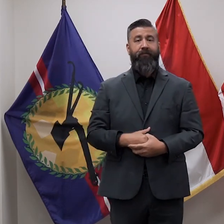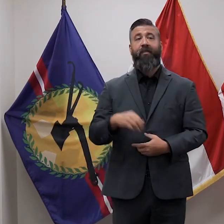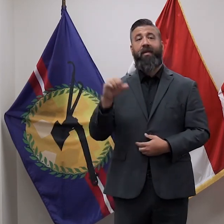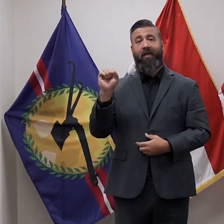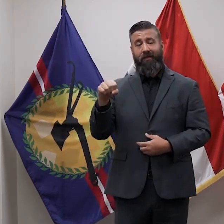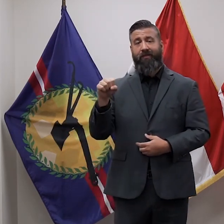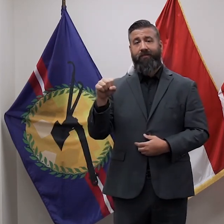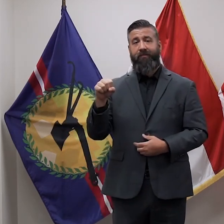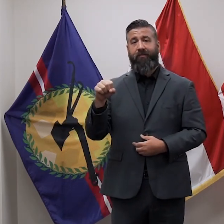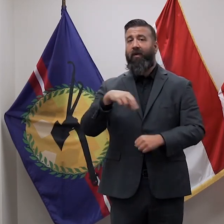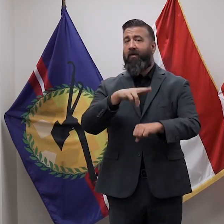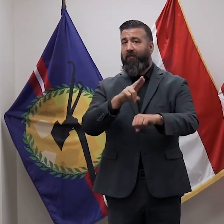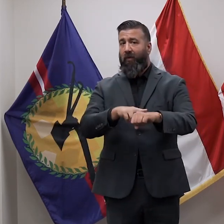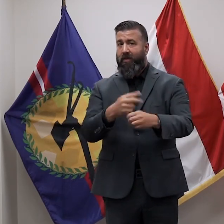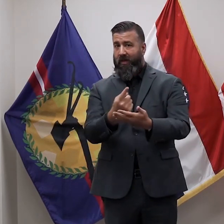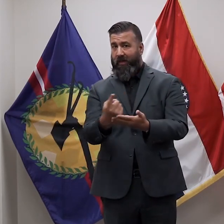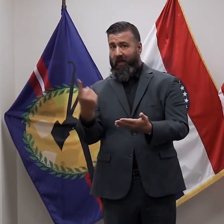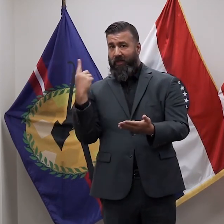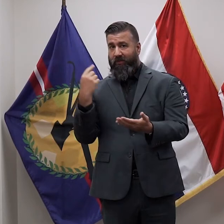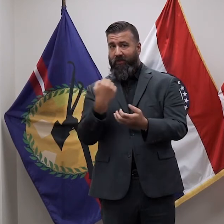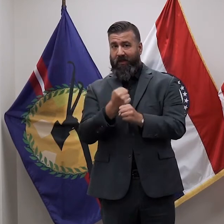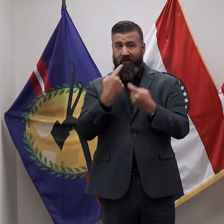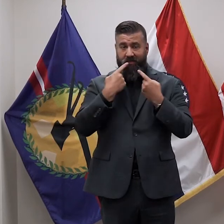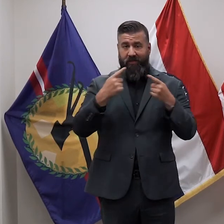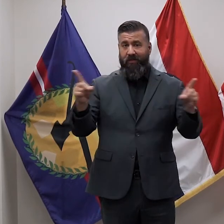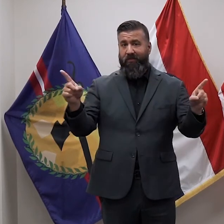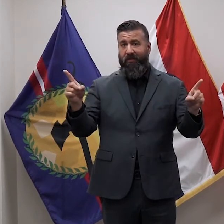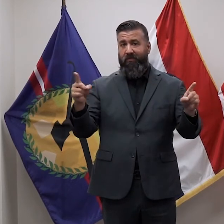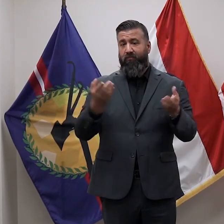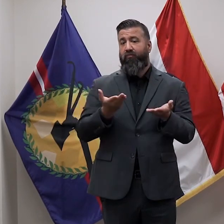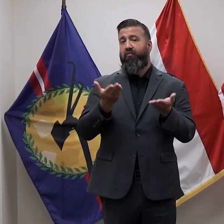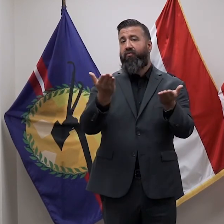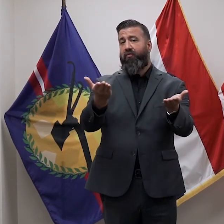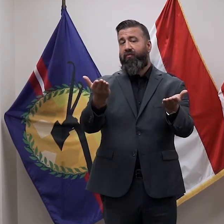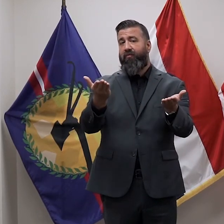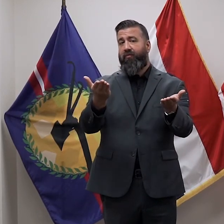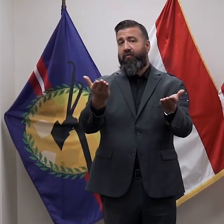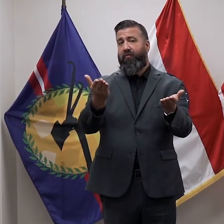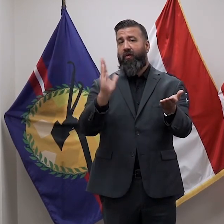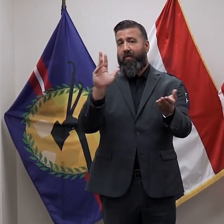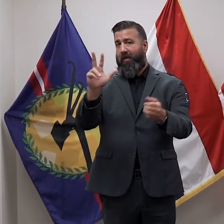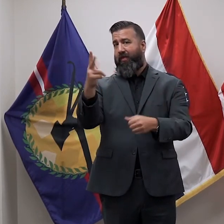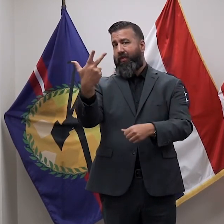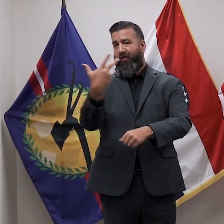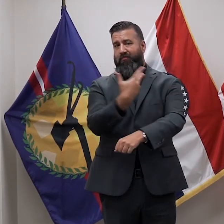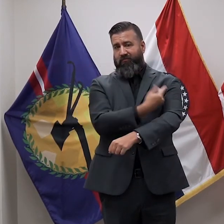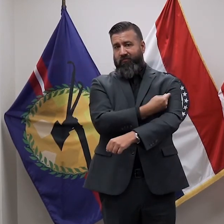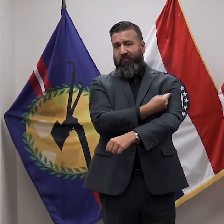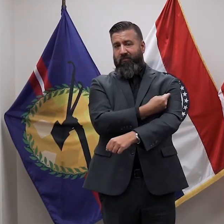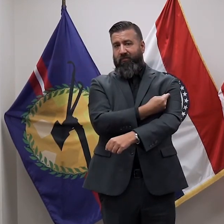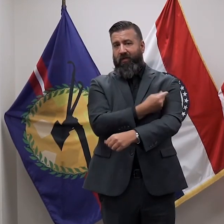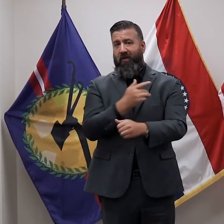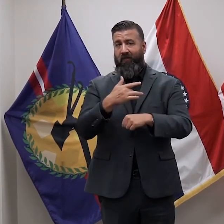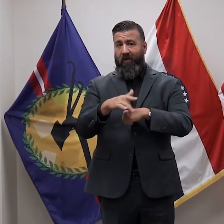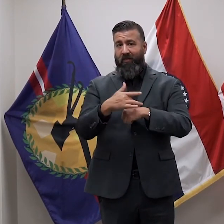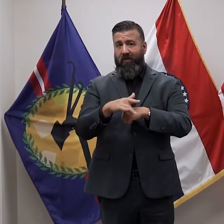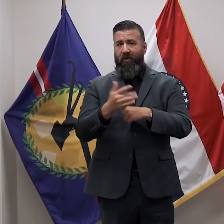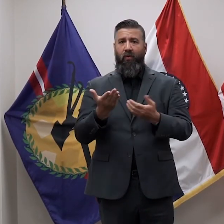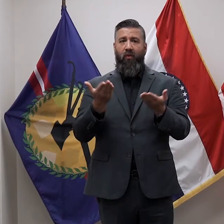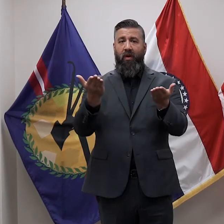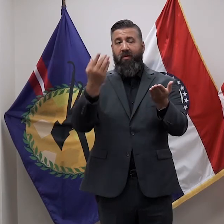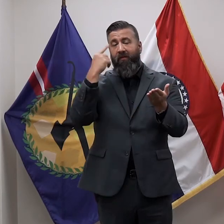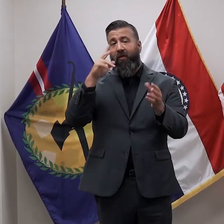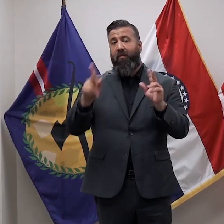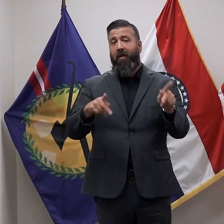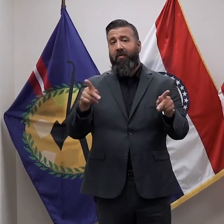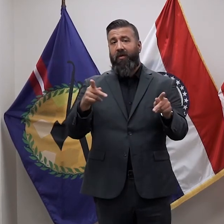Yes, so of course, last week when they made the announcement recommending that there would be third dose boosters available, or they recommended them for those who